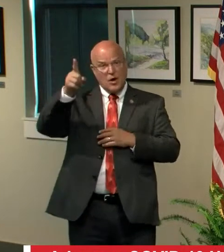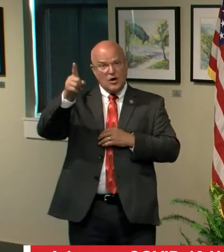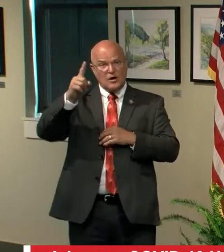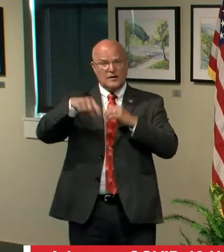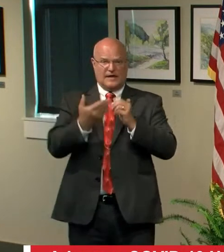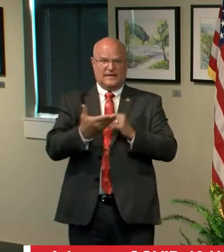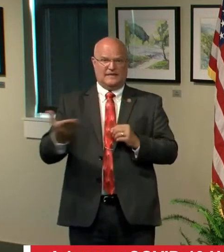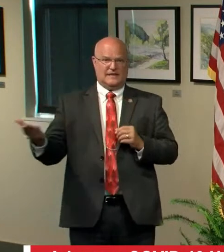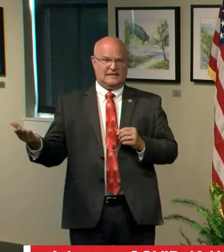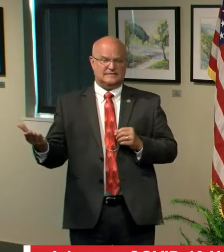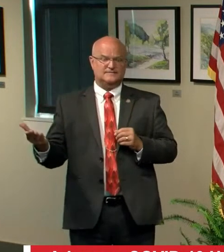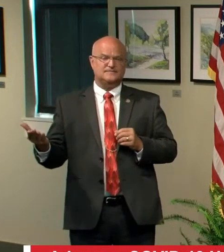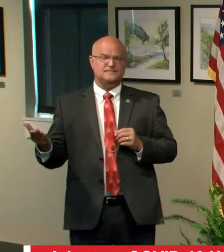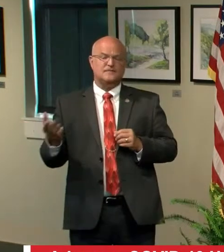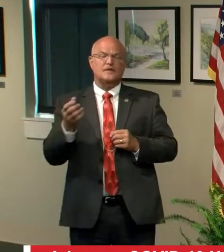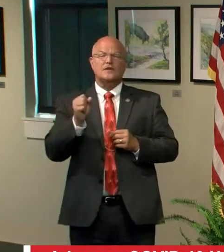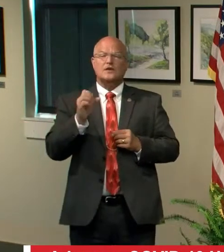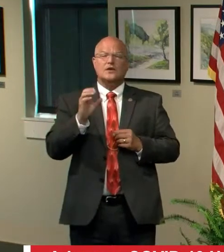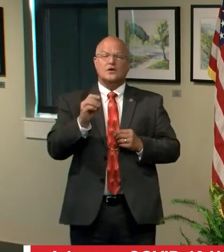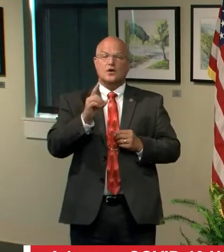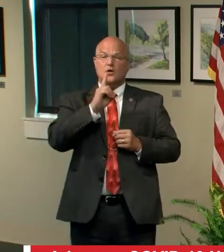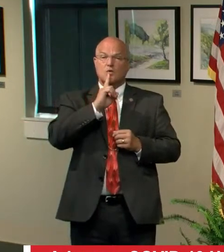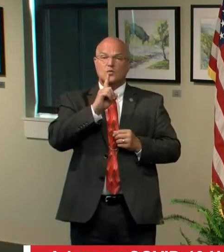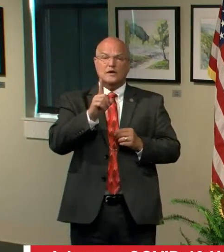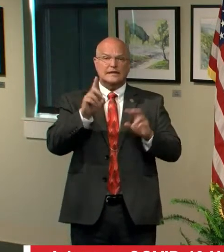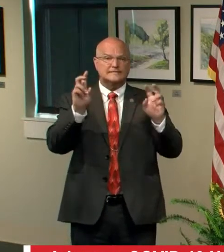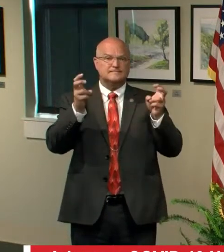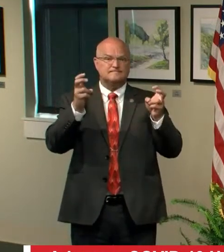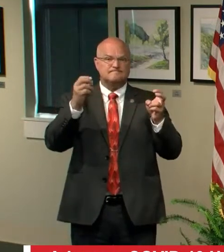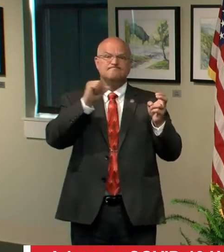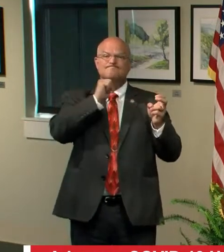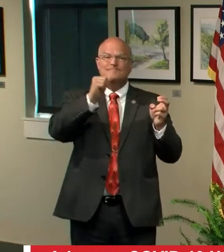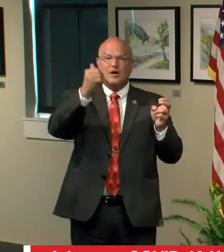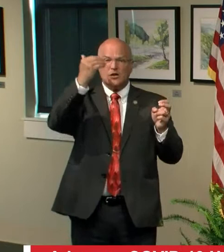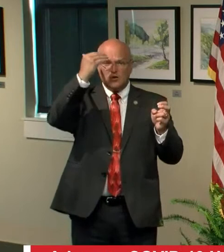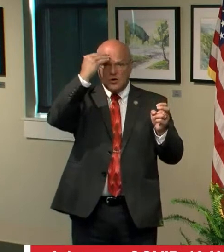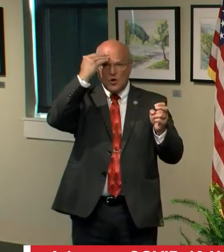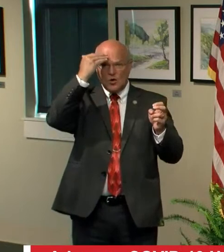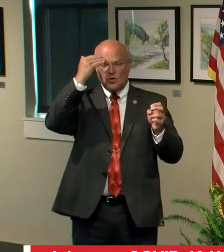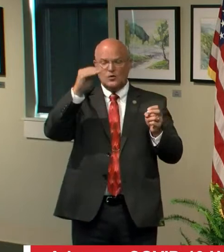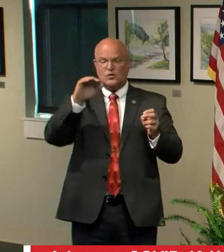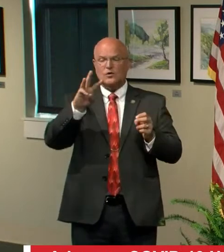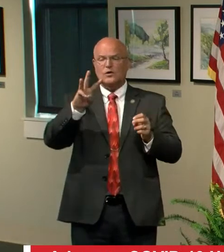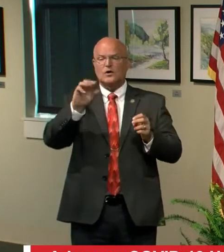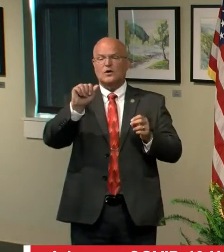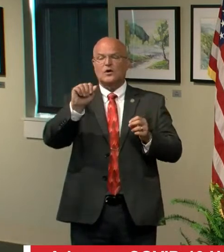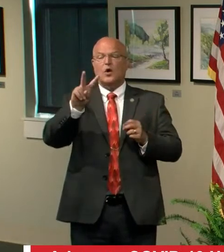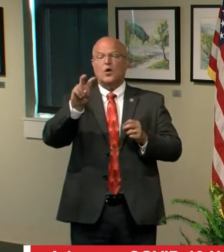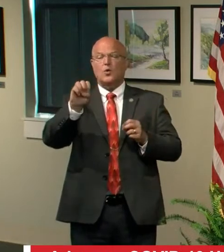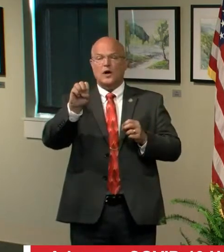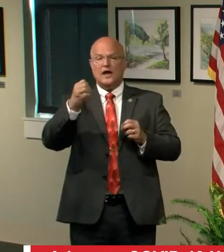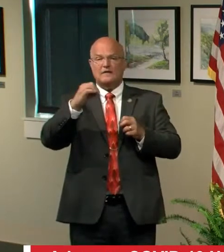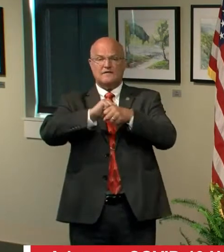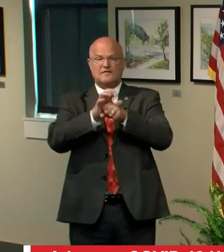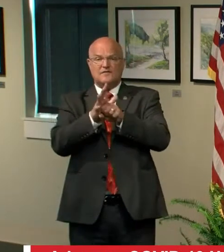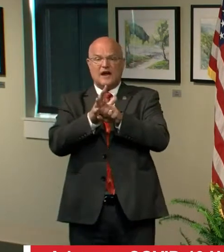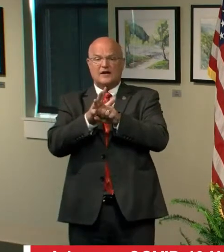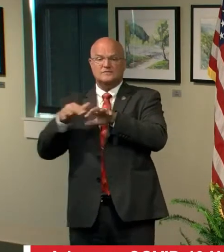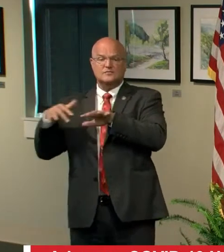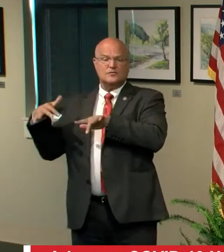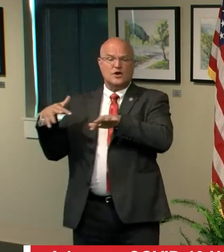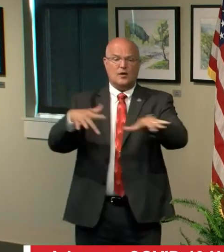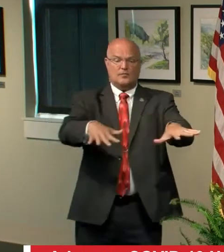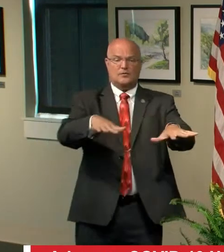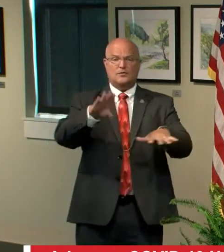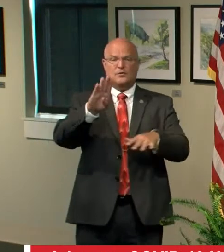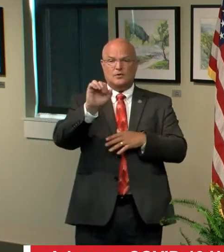about those things. So it's really unknown as to whether the wave of the virus will come through this area